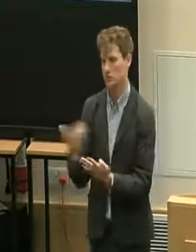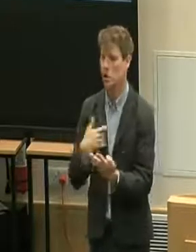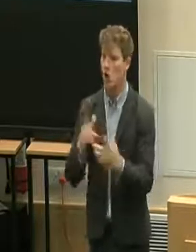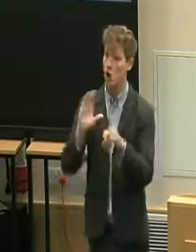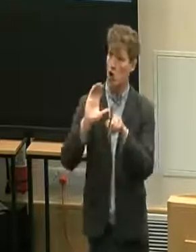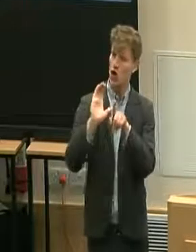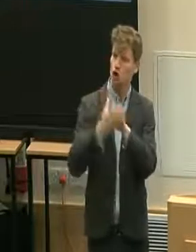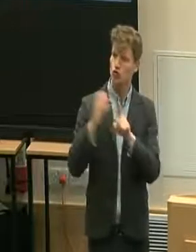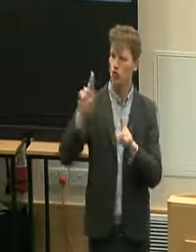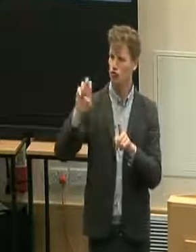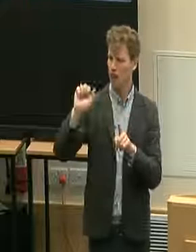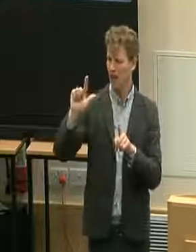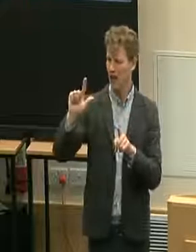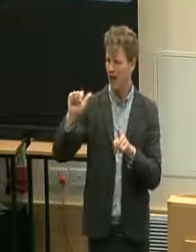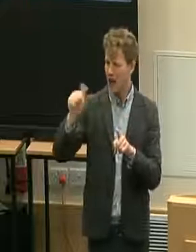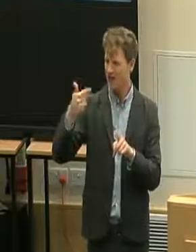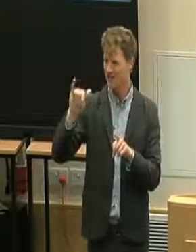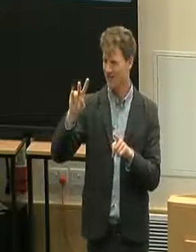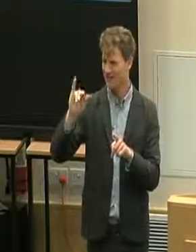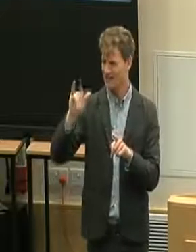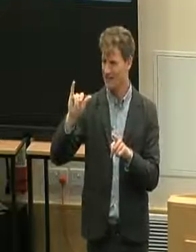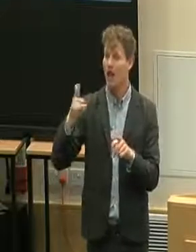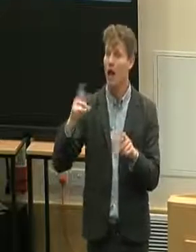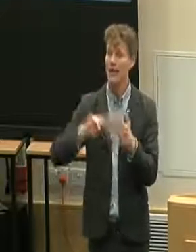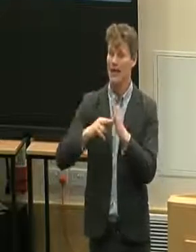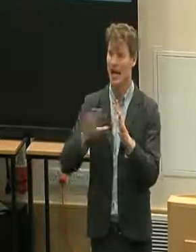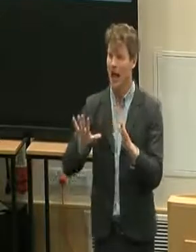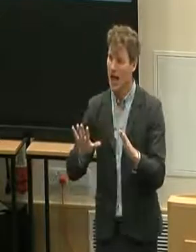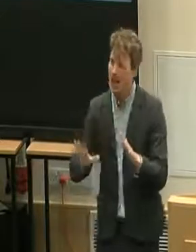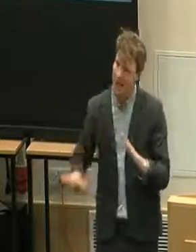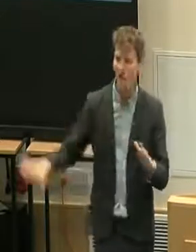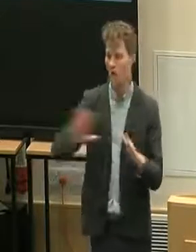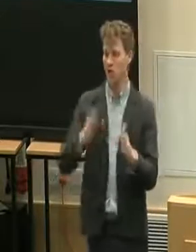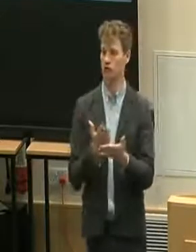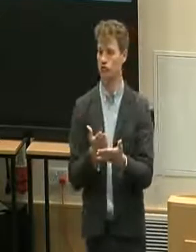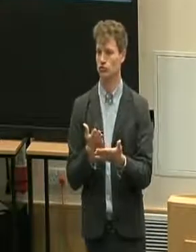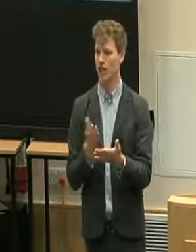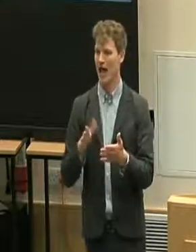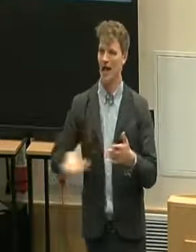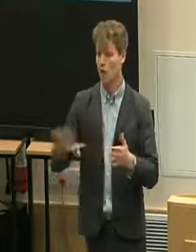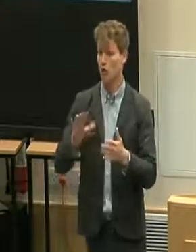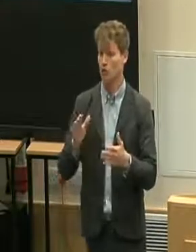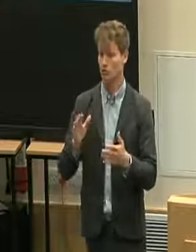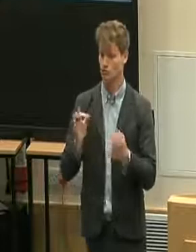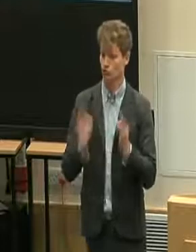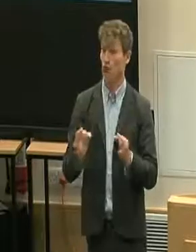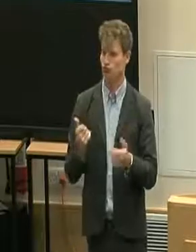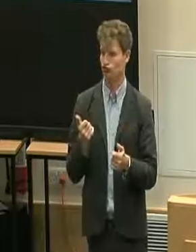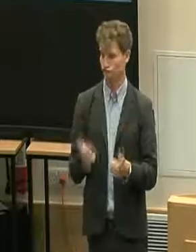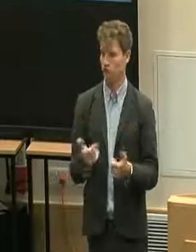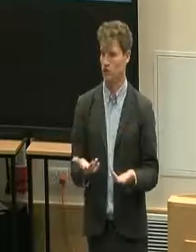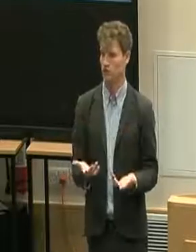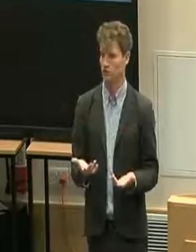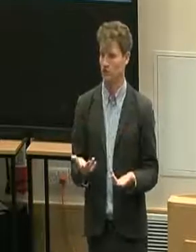right. So, in their world, women are inferior. In our world,